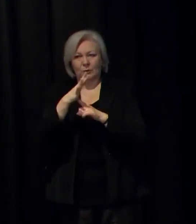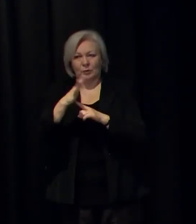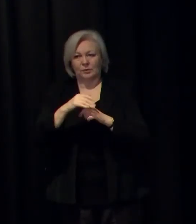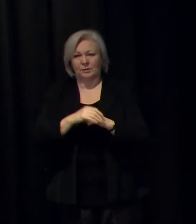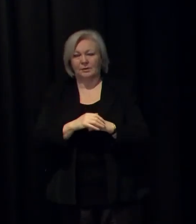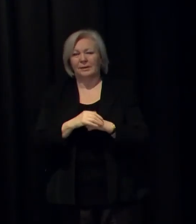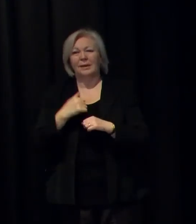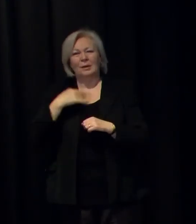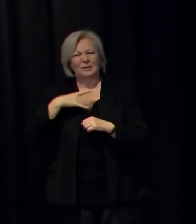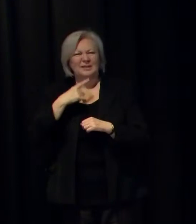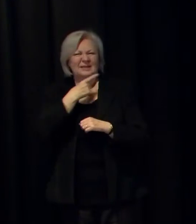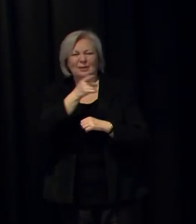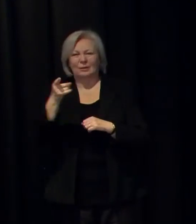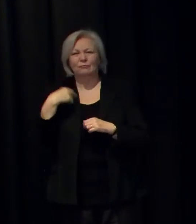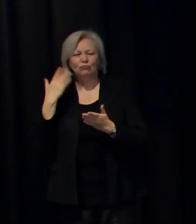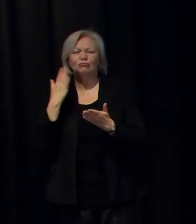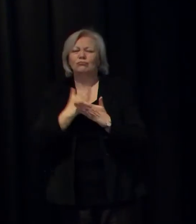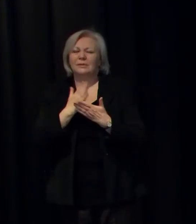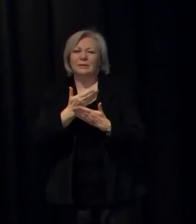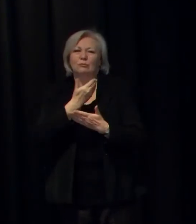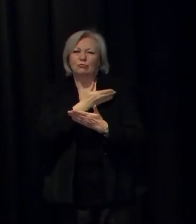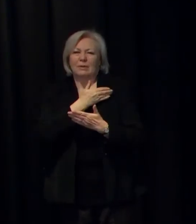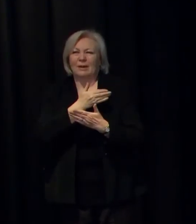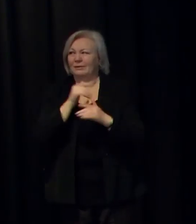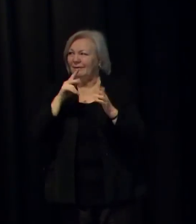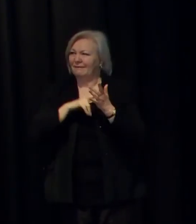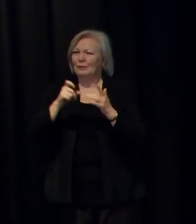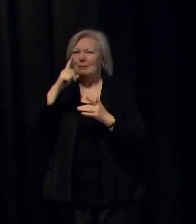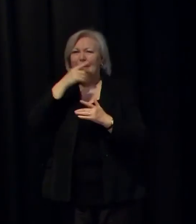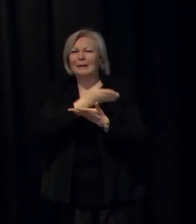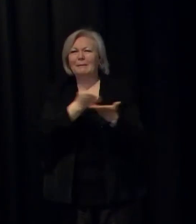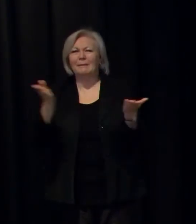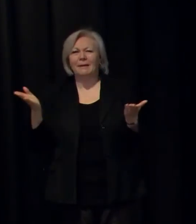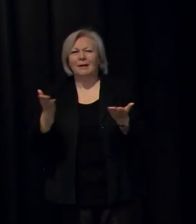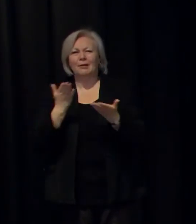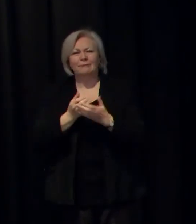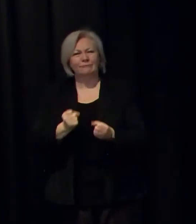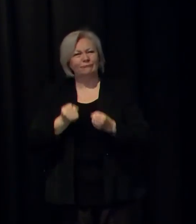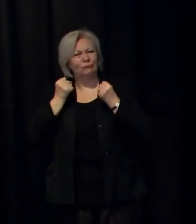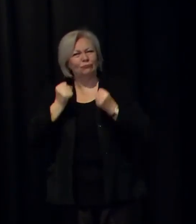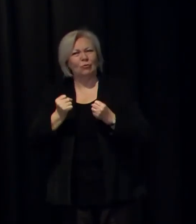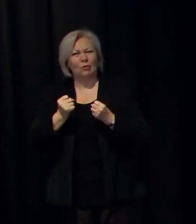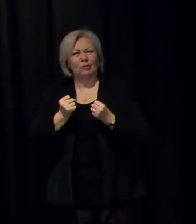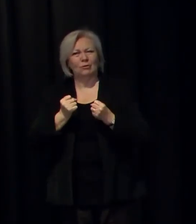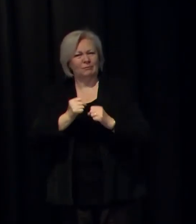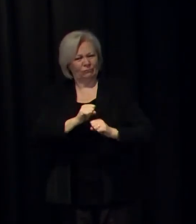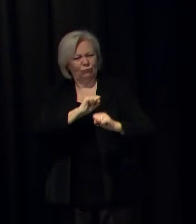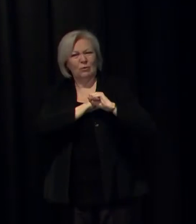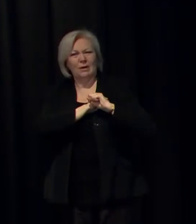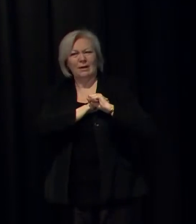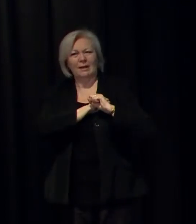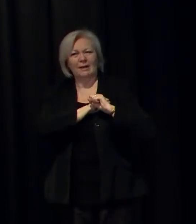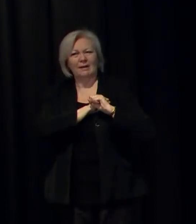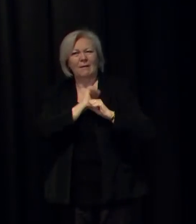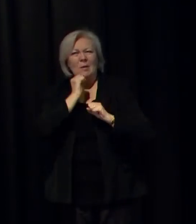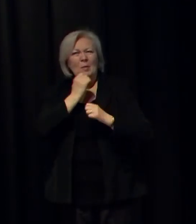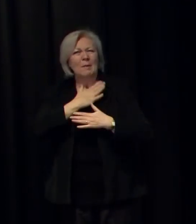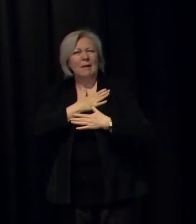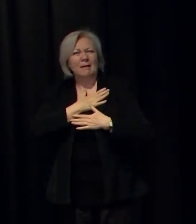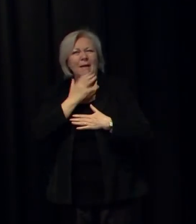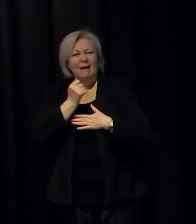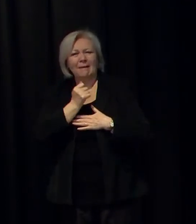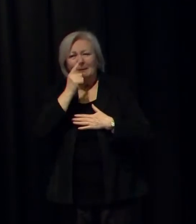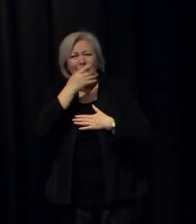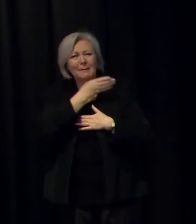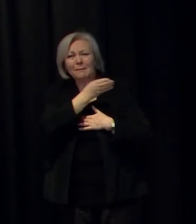proud I am of our state, the resilience, the courage, the compassion, and the conviction that Victorians